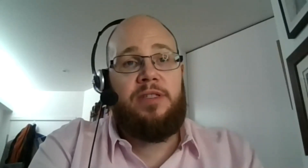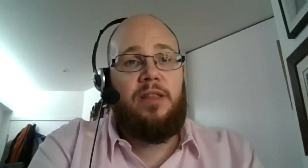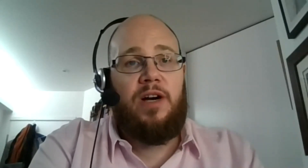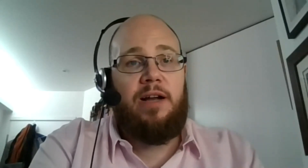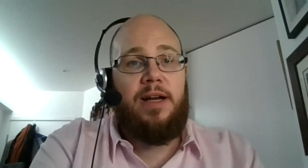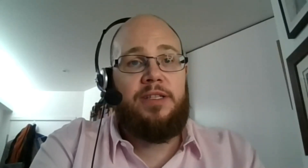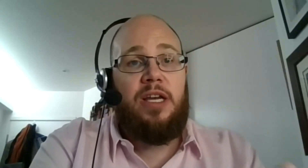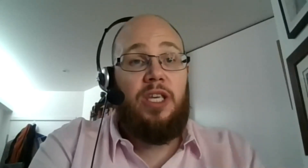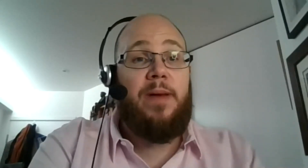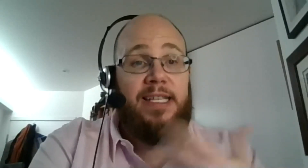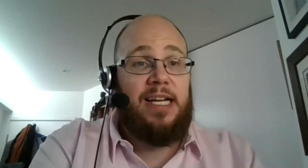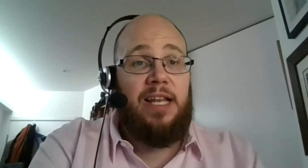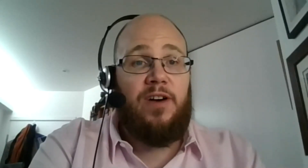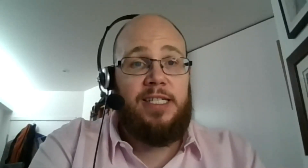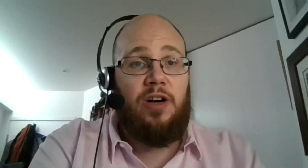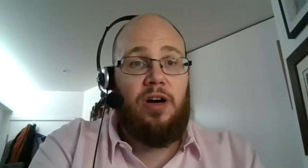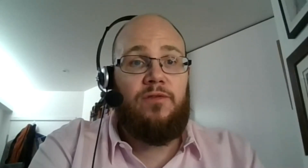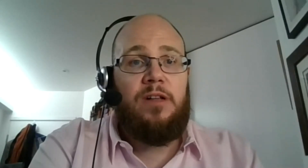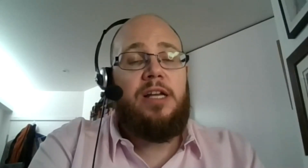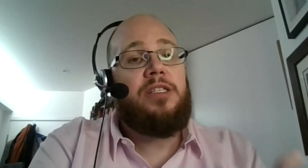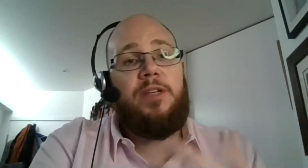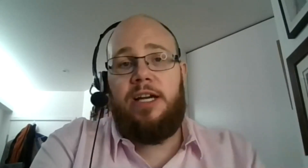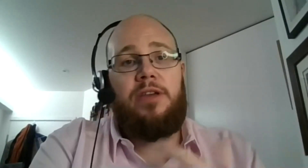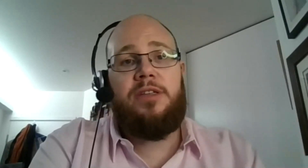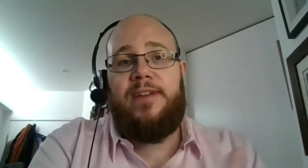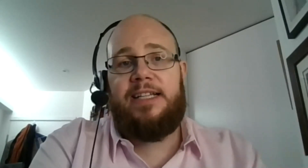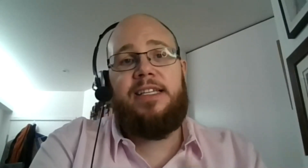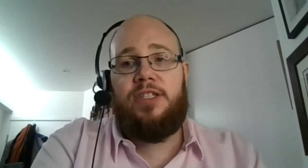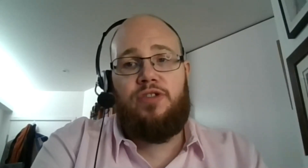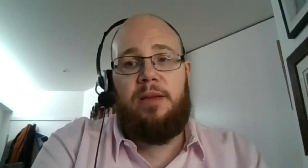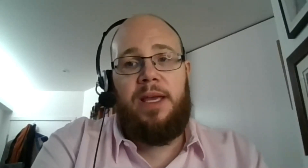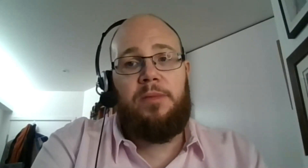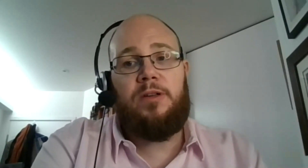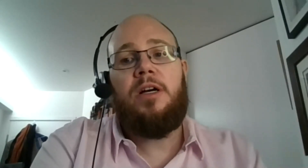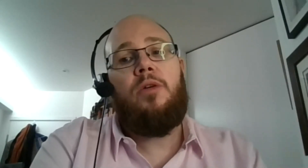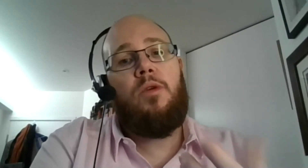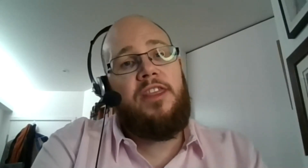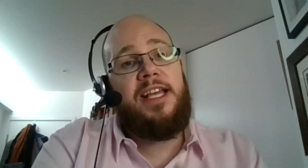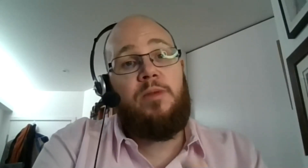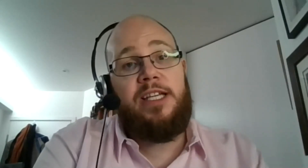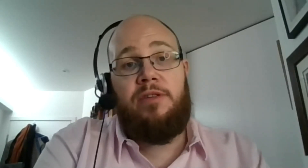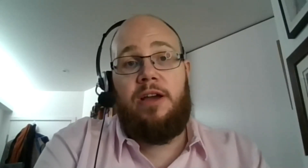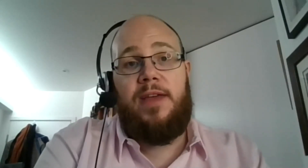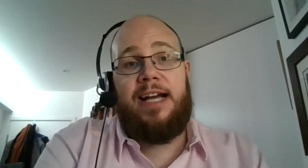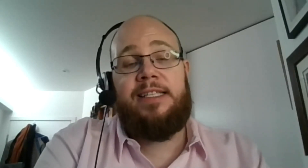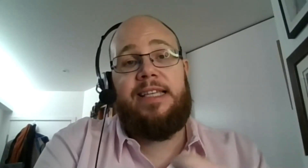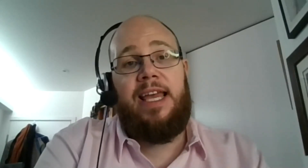the virus, you basically fight it off. So we don't use vaccines to treat people. One of the things we don't know yet is if